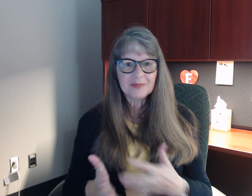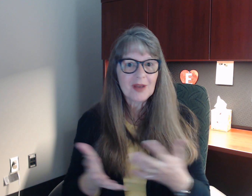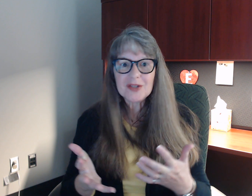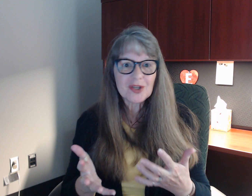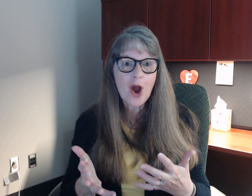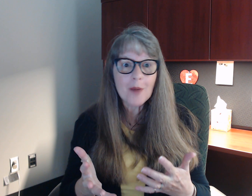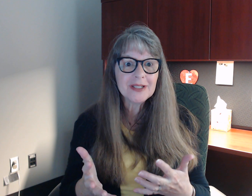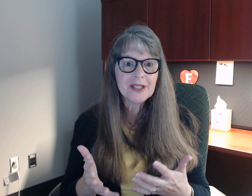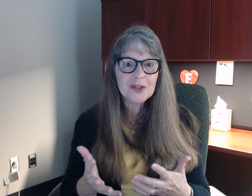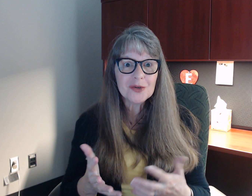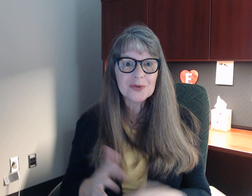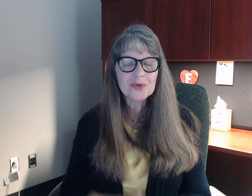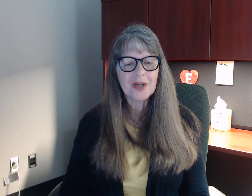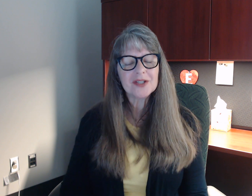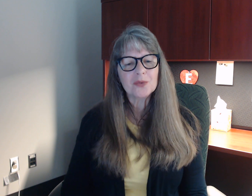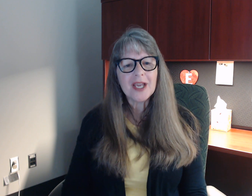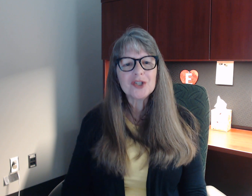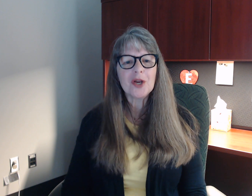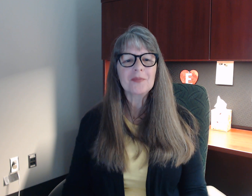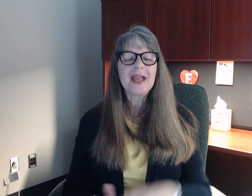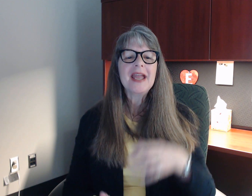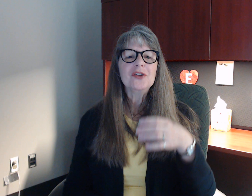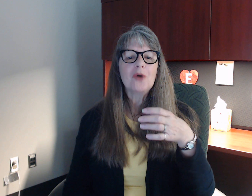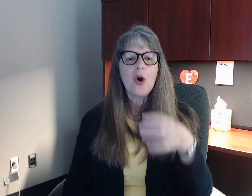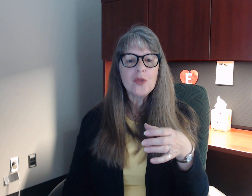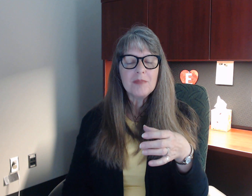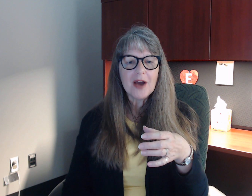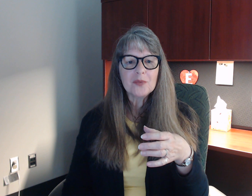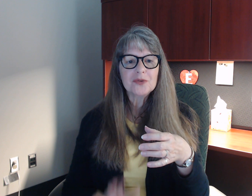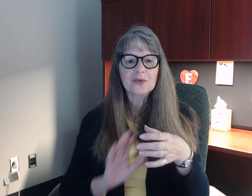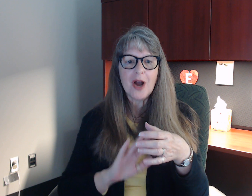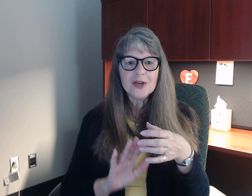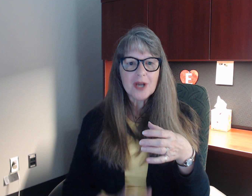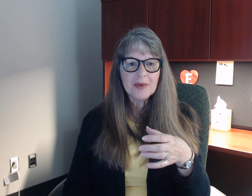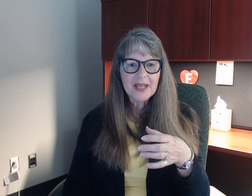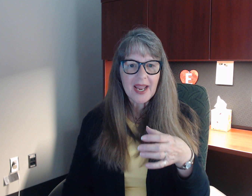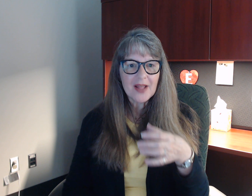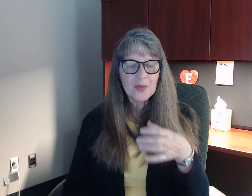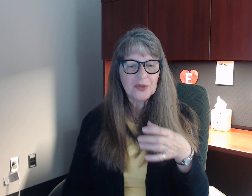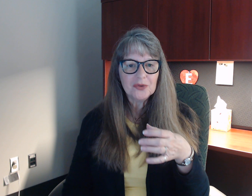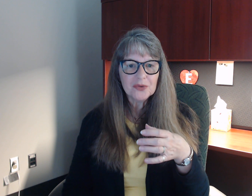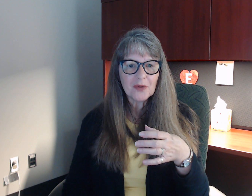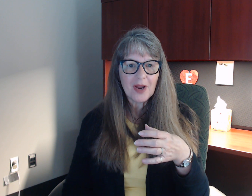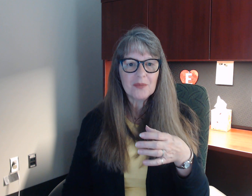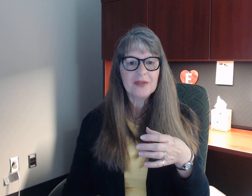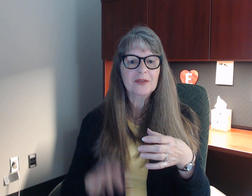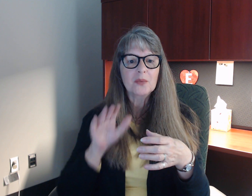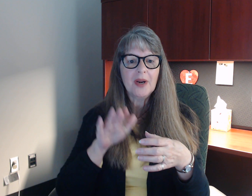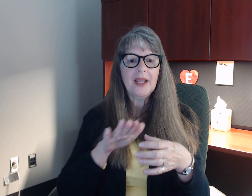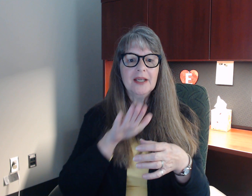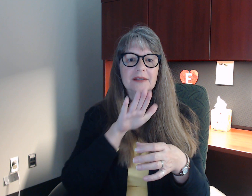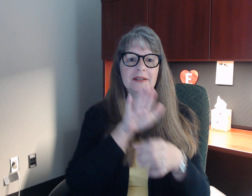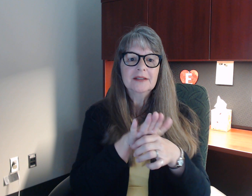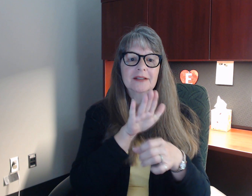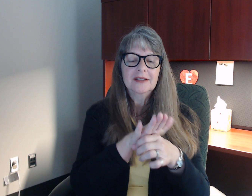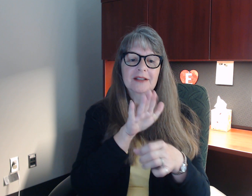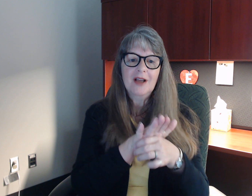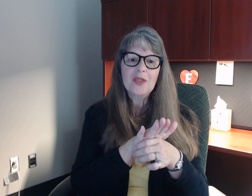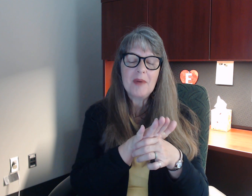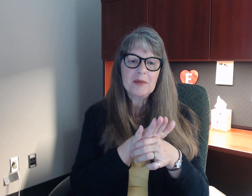that's commonly used, right? So ketchup, you hold the bottle with your non-dominant hand, the one you do not write with, and the right hand on the bottom of the